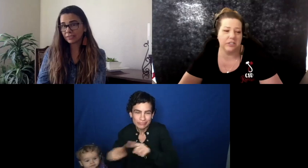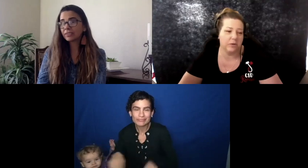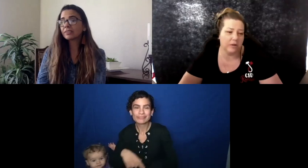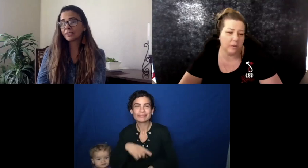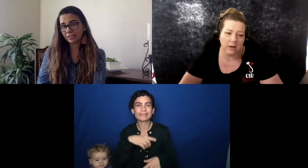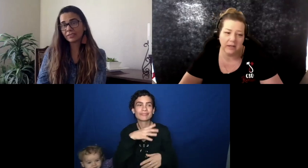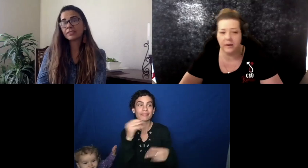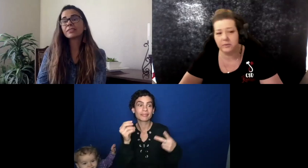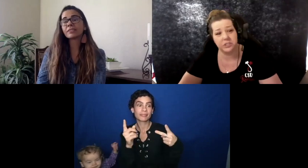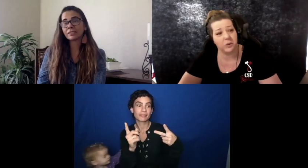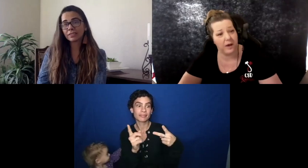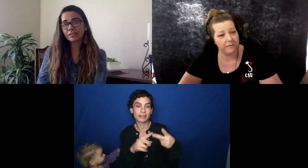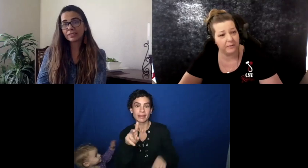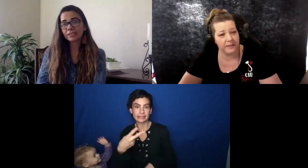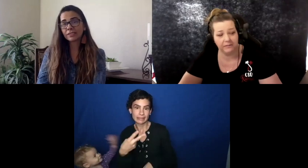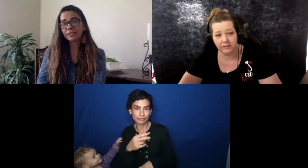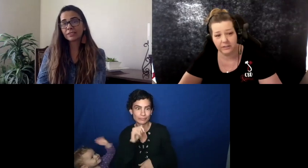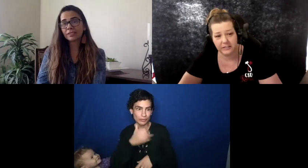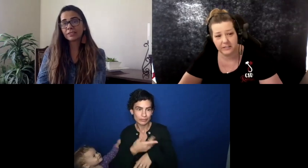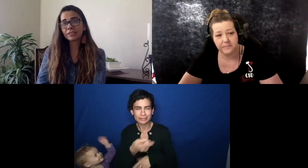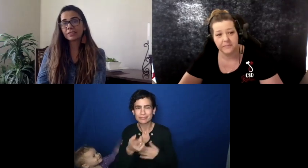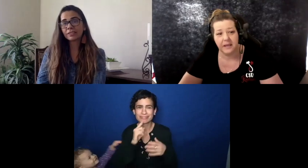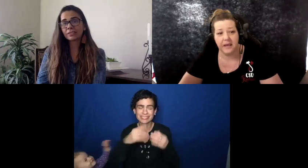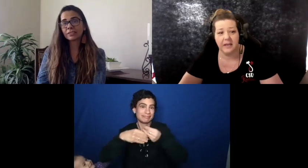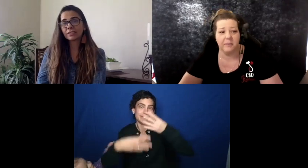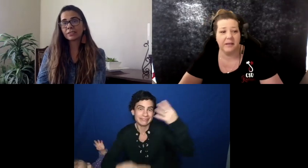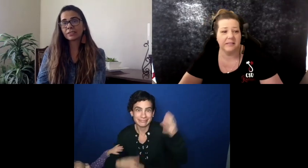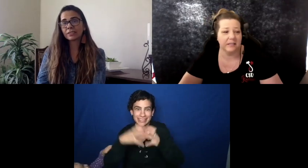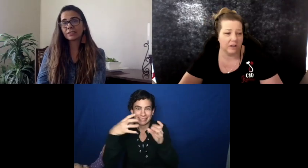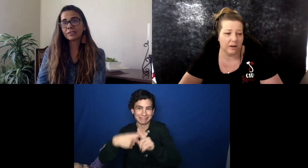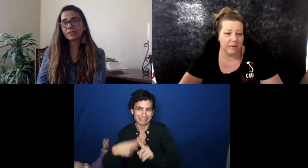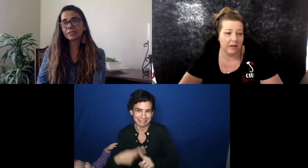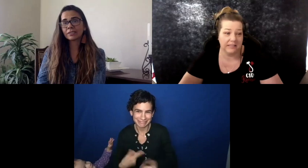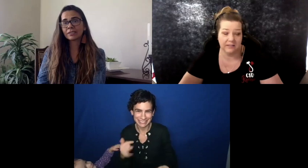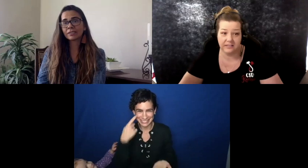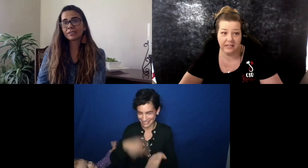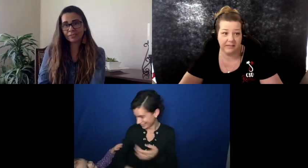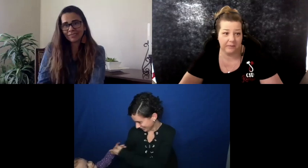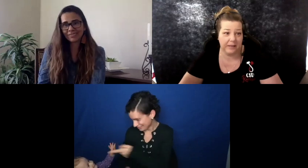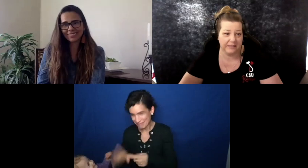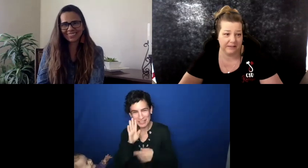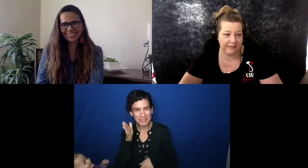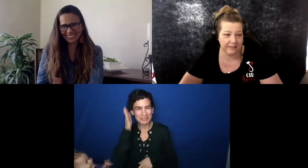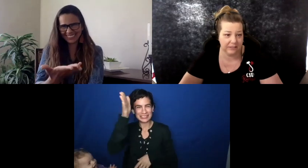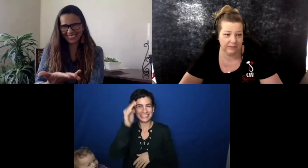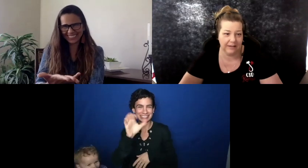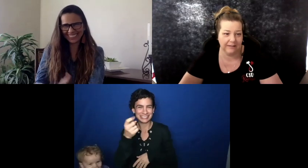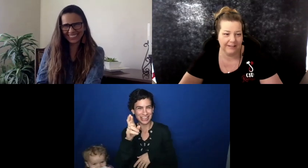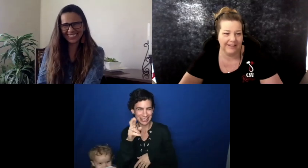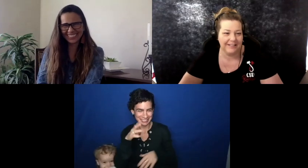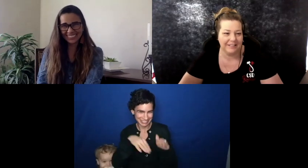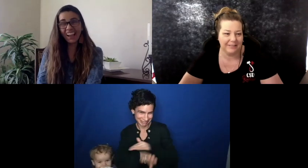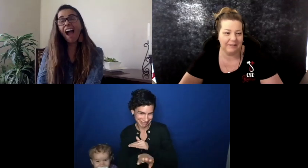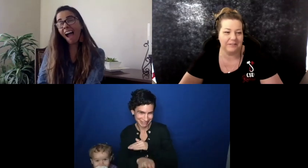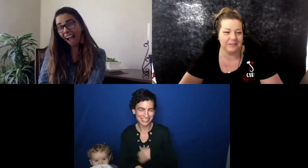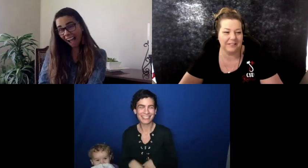they show their work and they're able to show off what they've learned. And my second daughter, I mean, honestly, there's a ton of different positivity. See, she's right here.